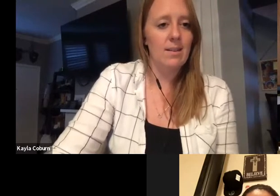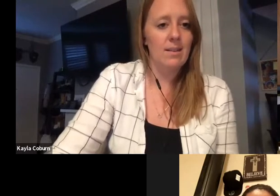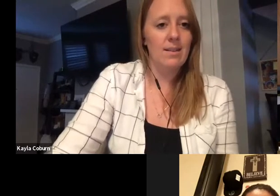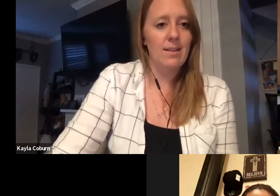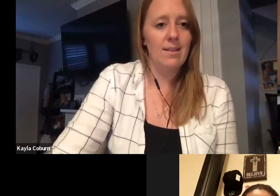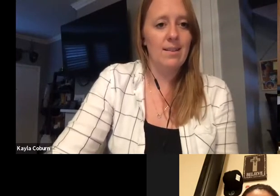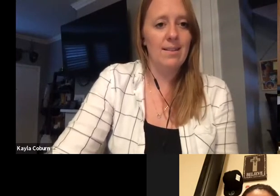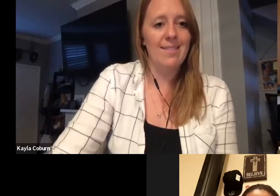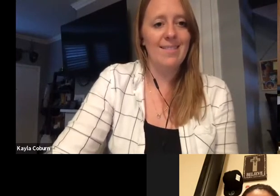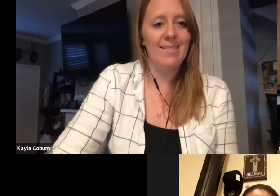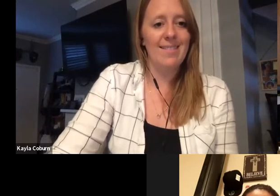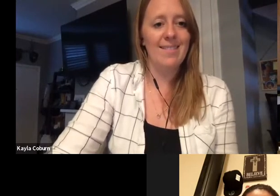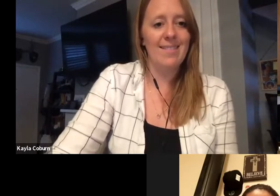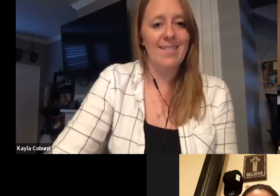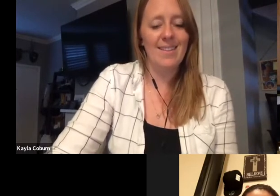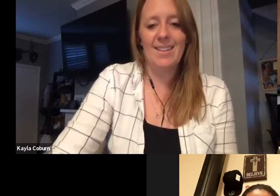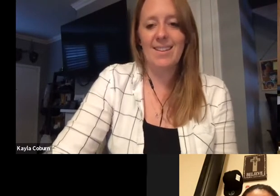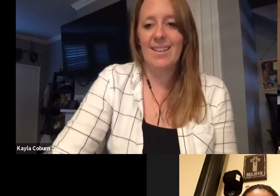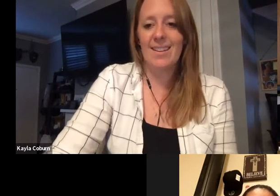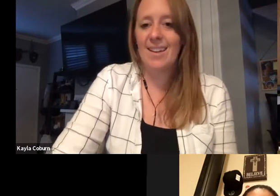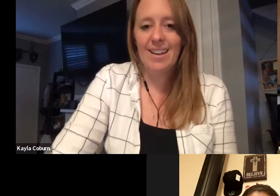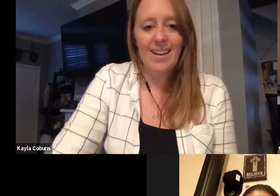vamos a practicar las señas.